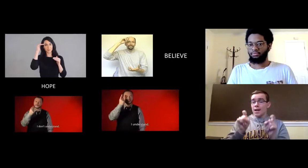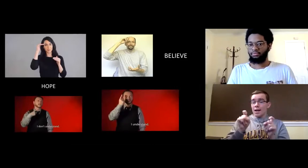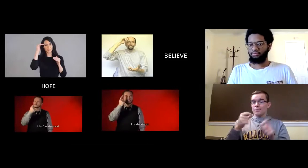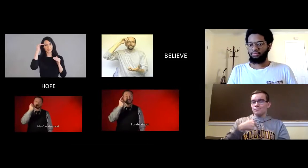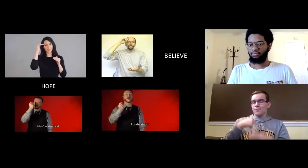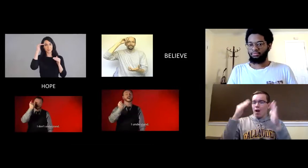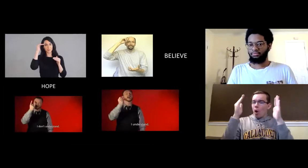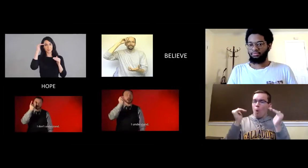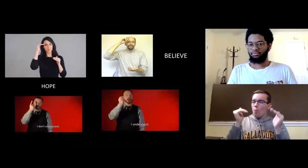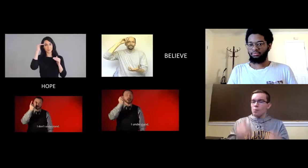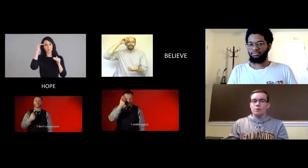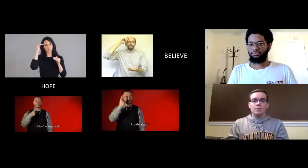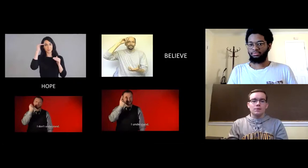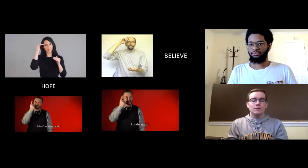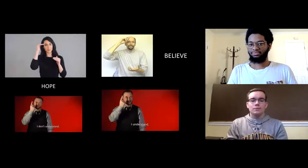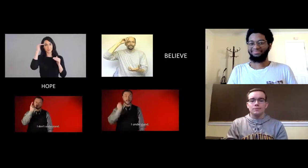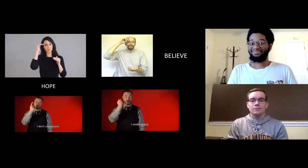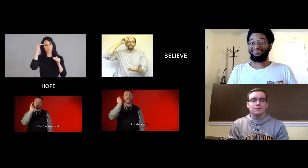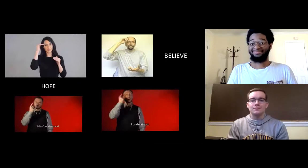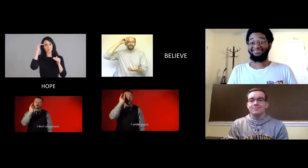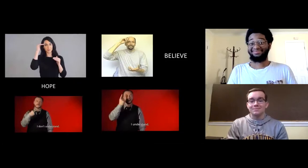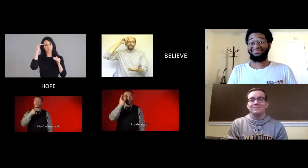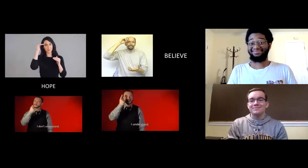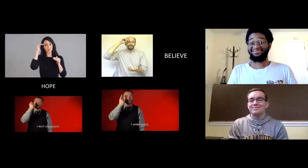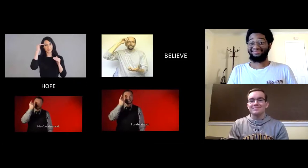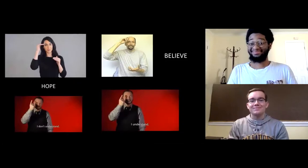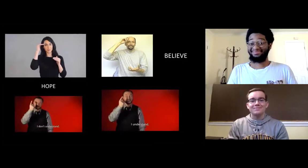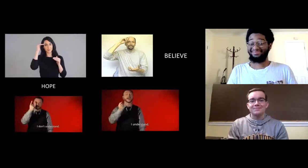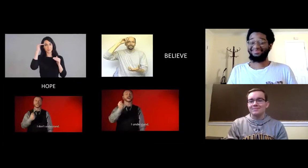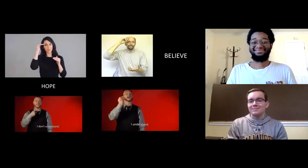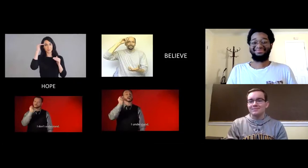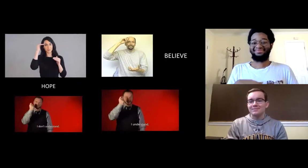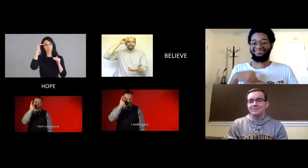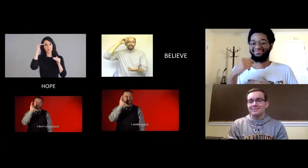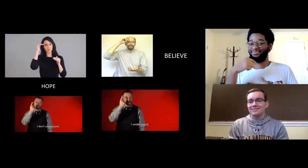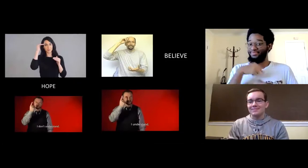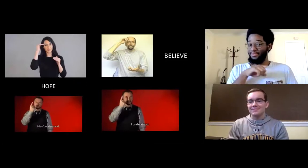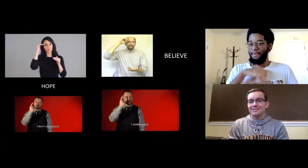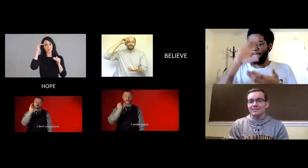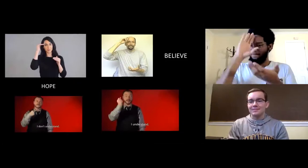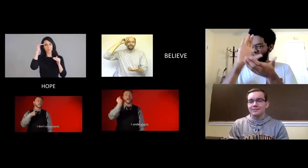I hope I get a good grade on my test. I hope.